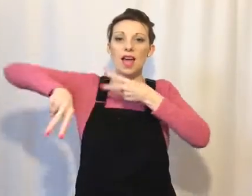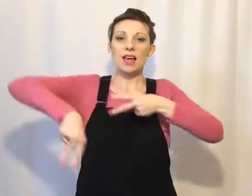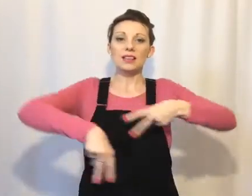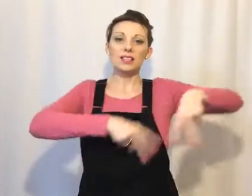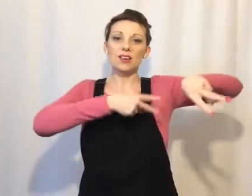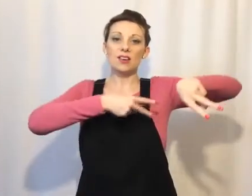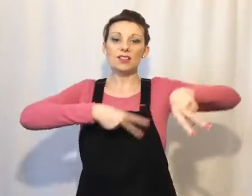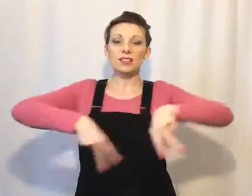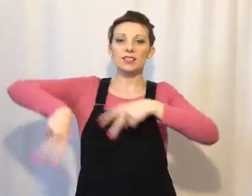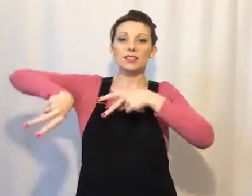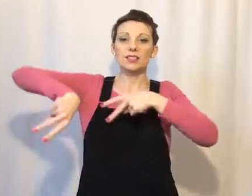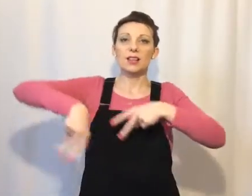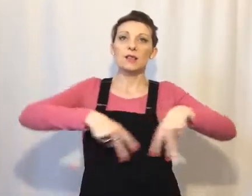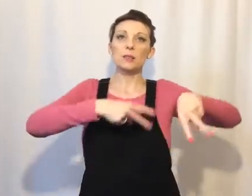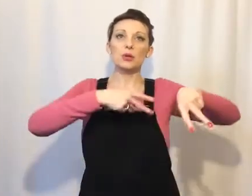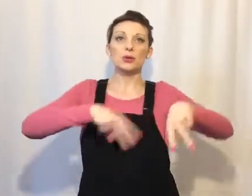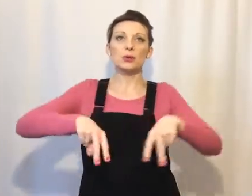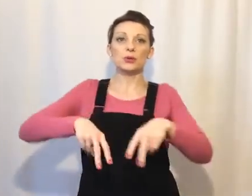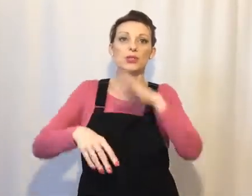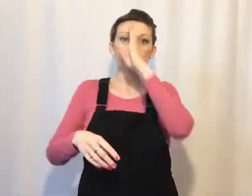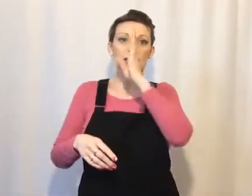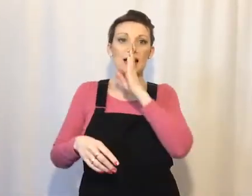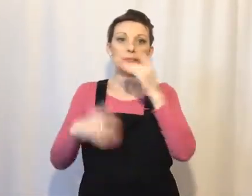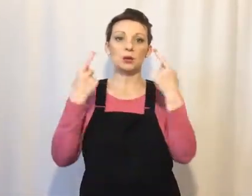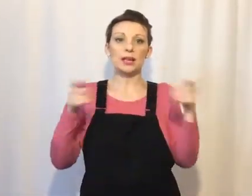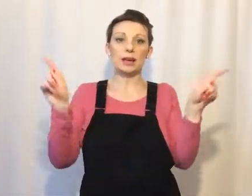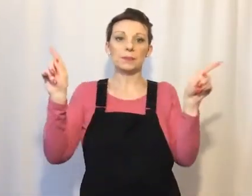and dance the blues, the sad music.